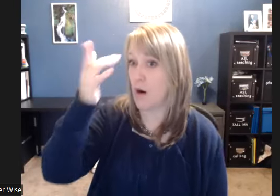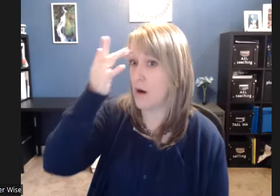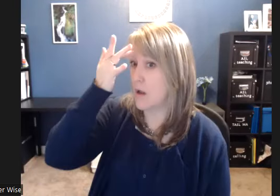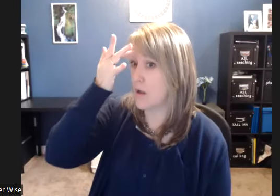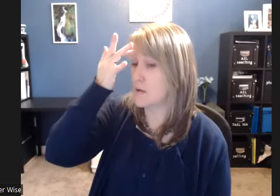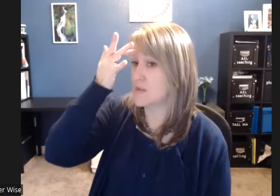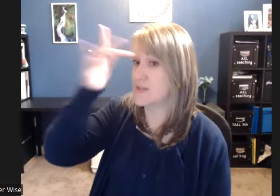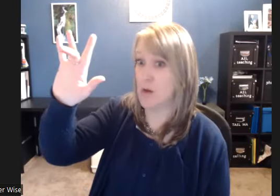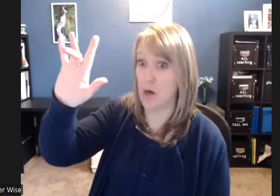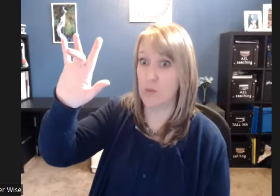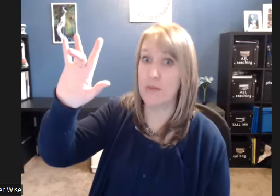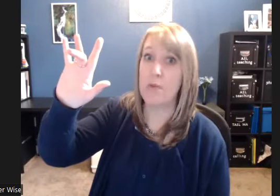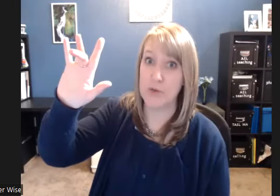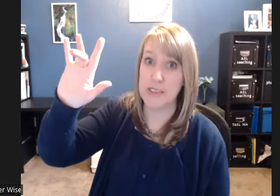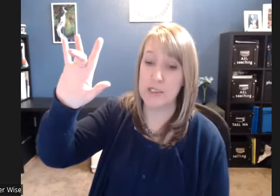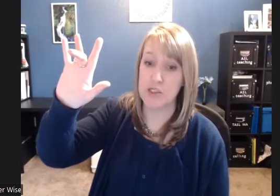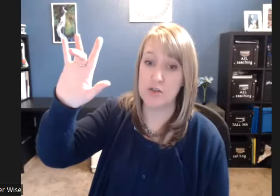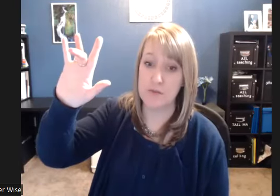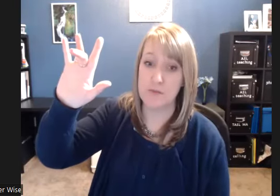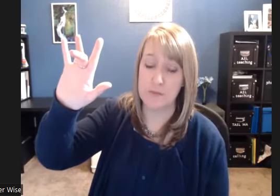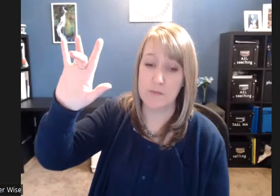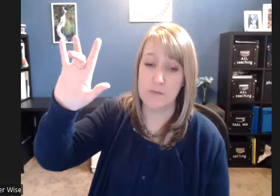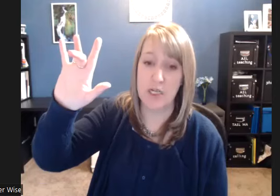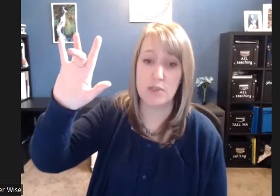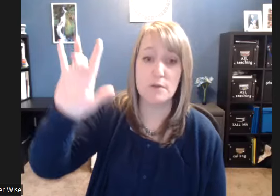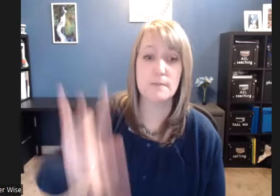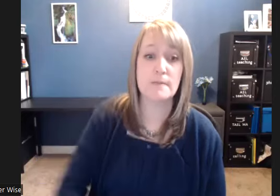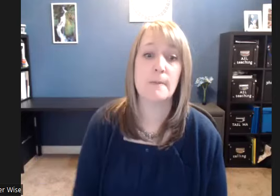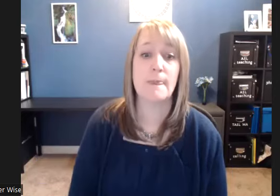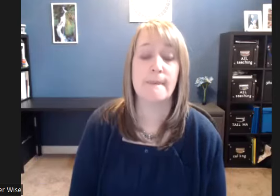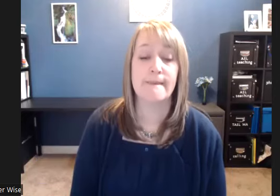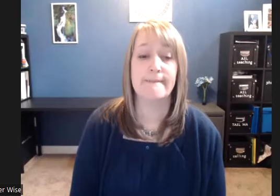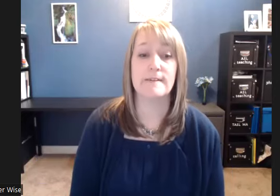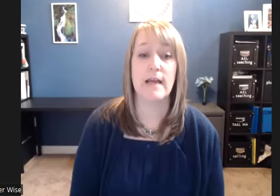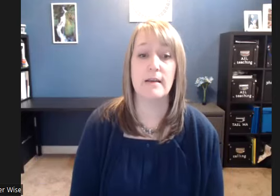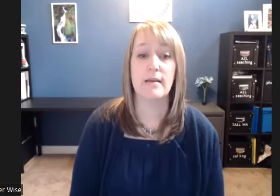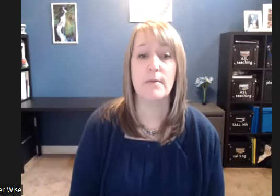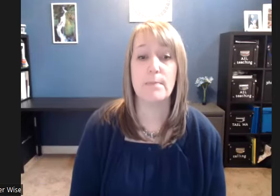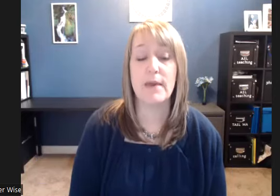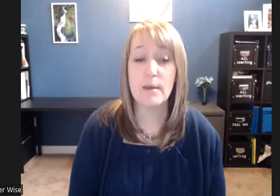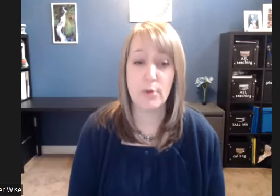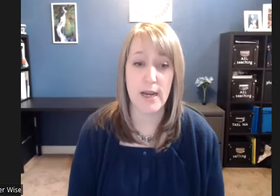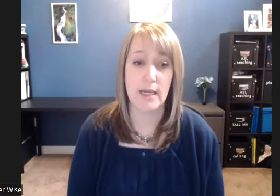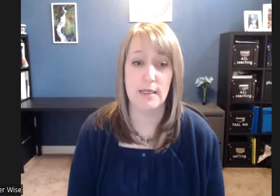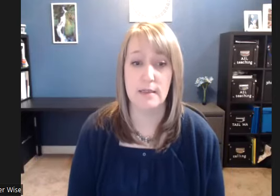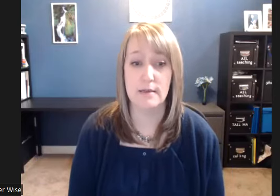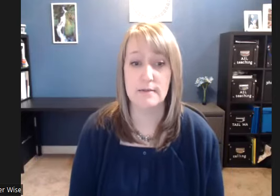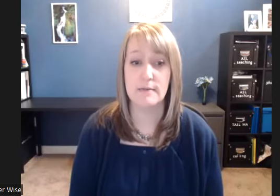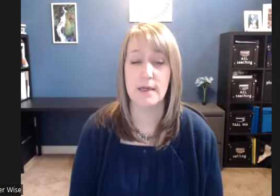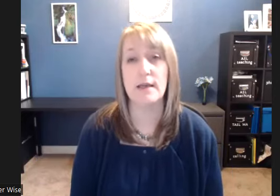or smart with palm orientation change. All right, pea-brained. Again,